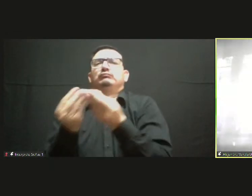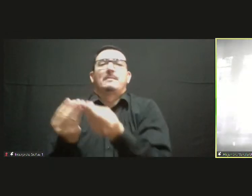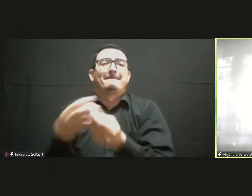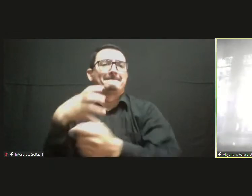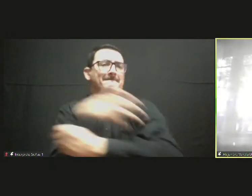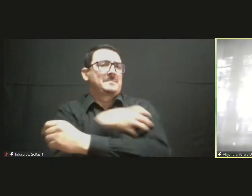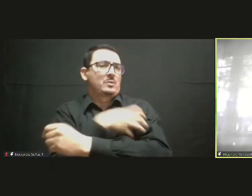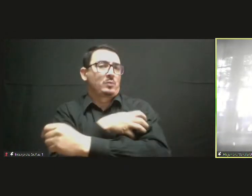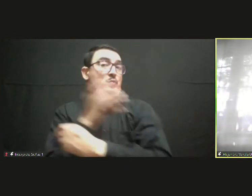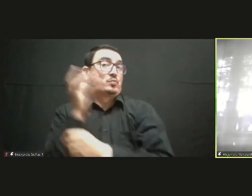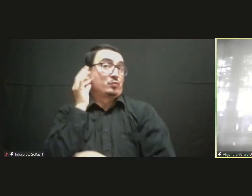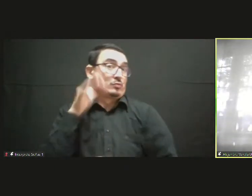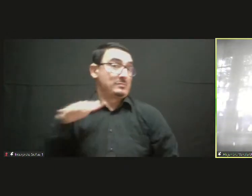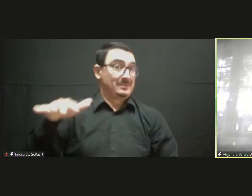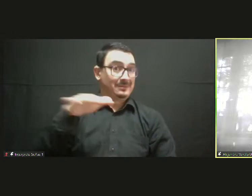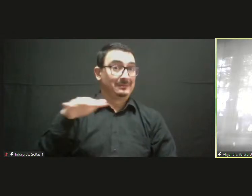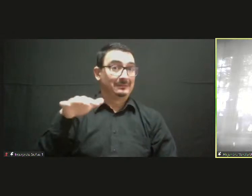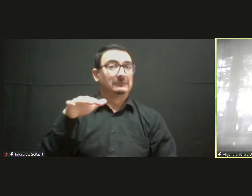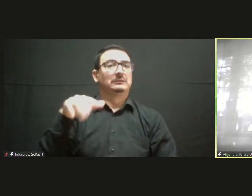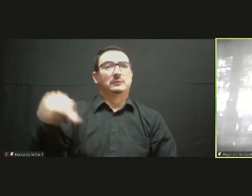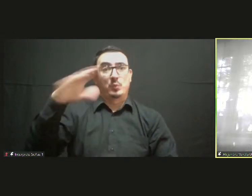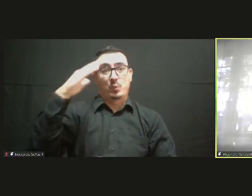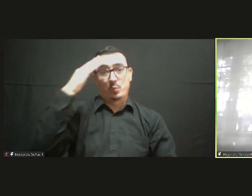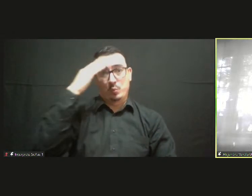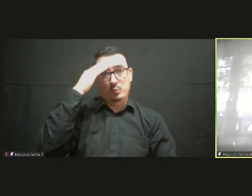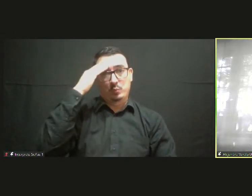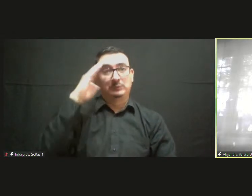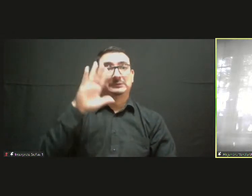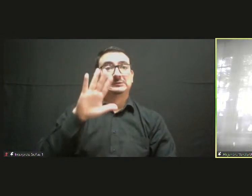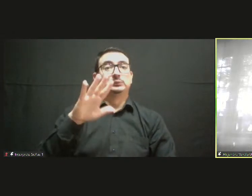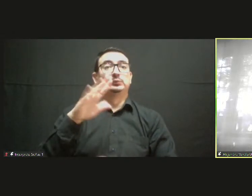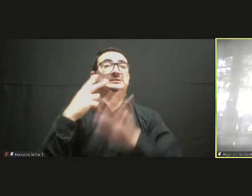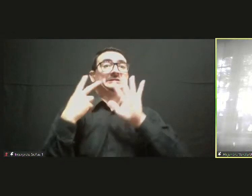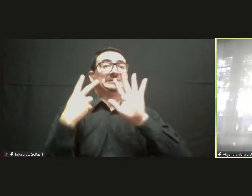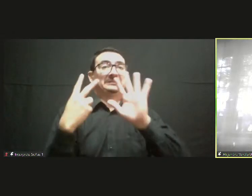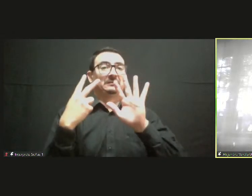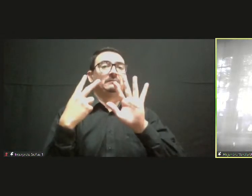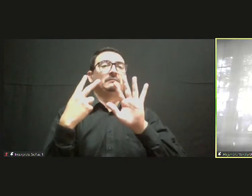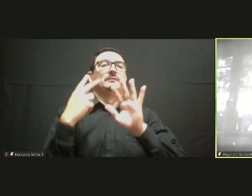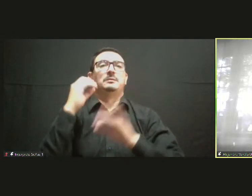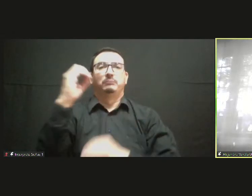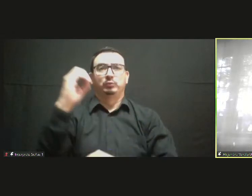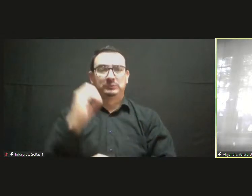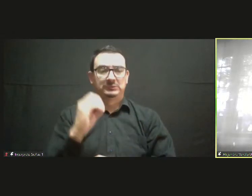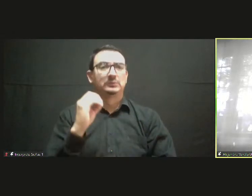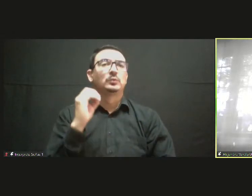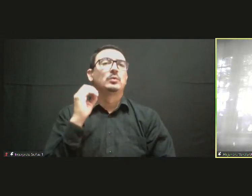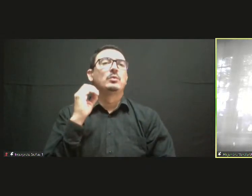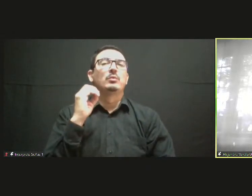are women in the Americas, above the global average of 54%.